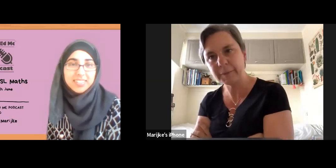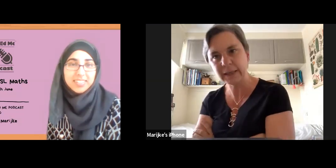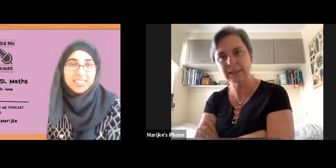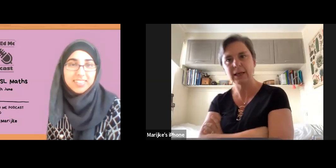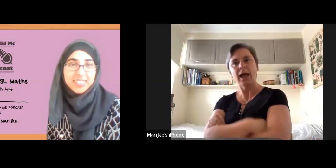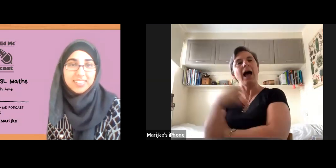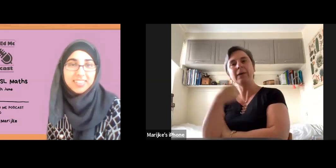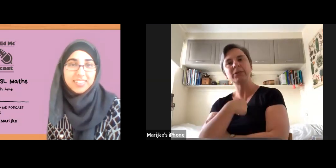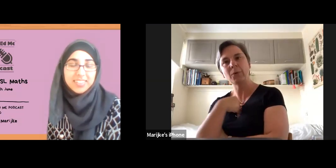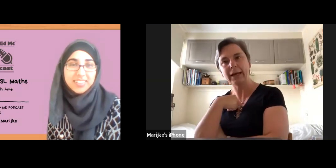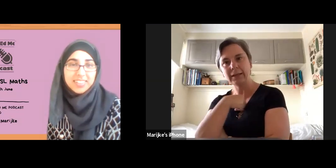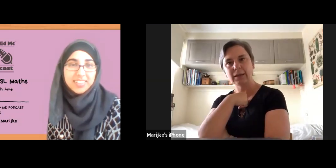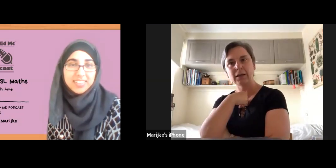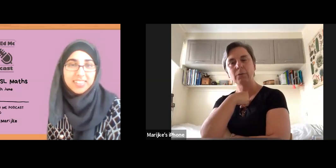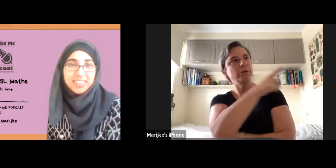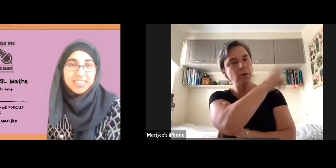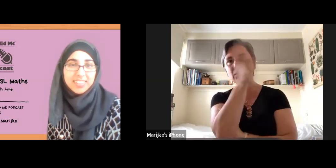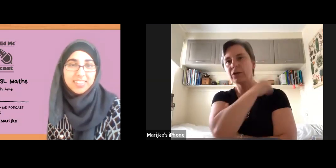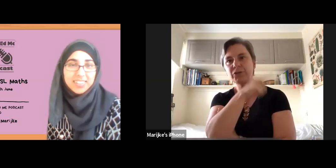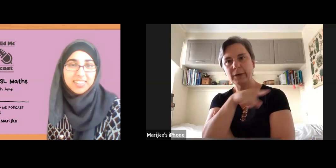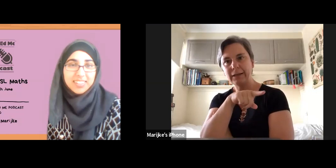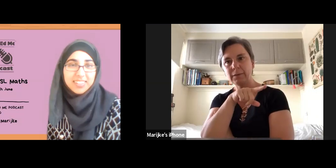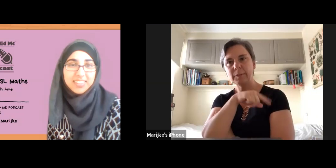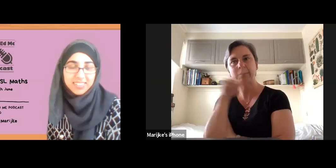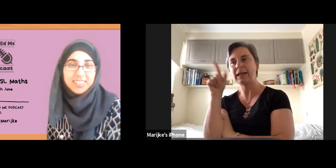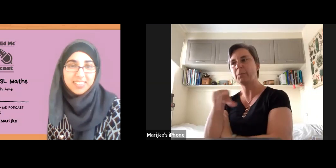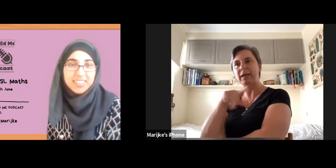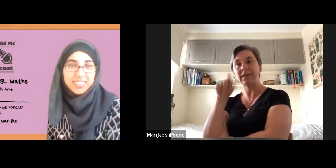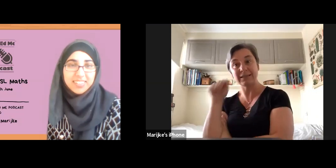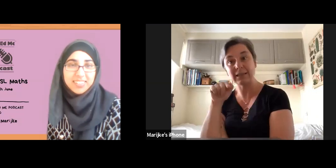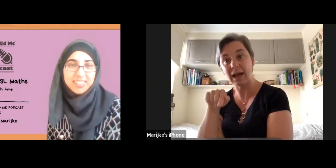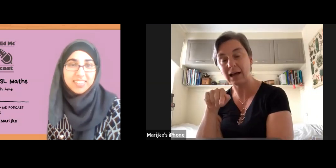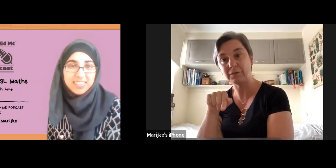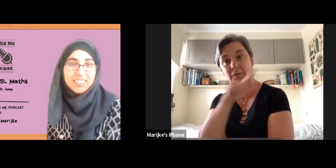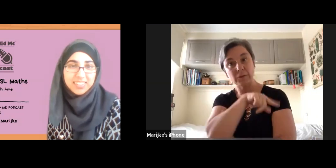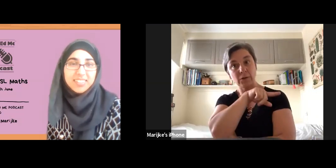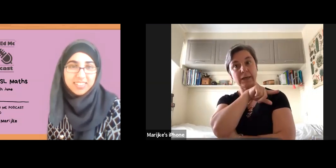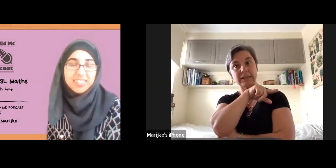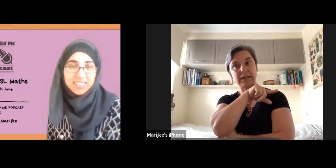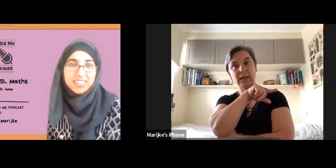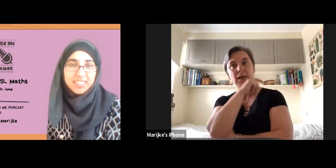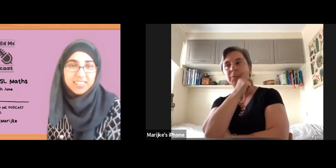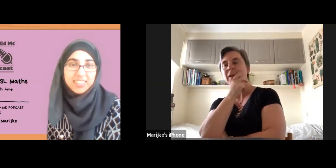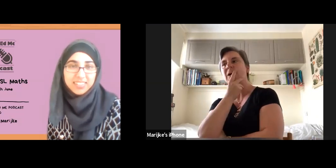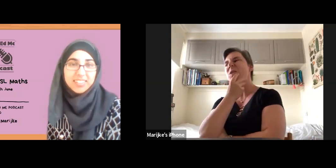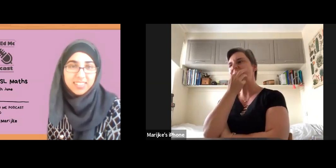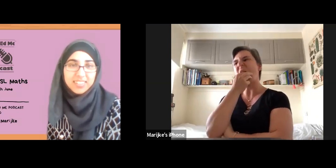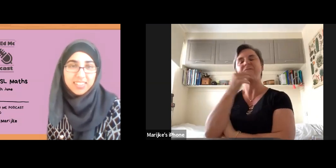minute, I am doing what your lot are doing, but I'm getting paid less than half of what you're getting. Plus, I've got